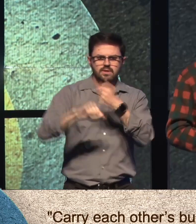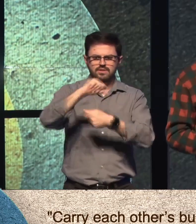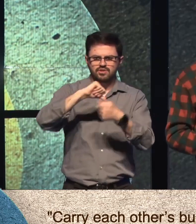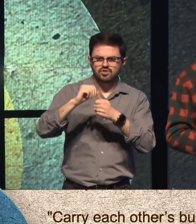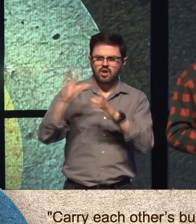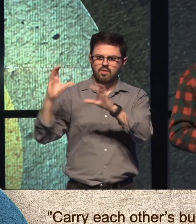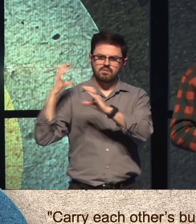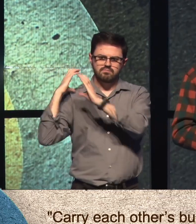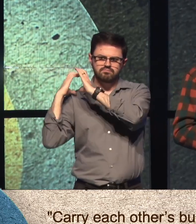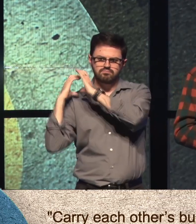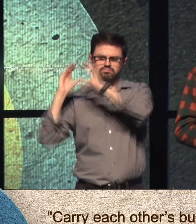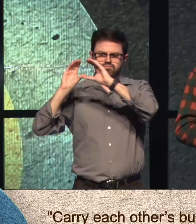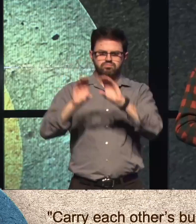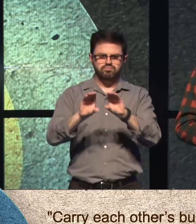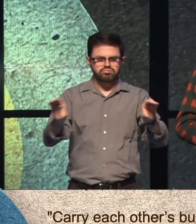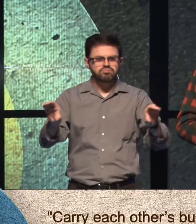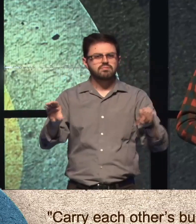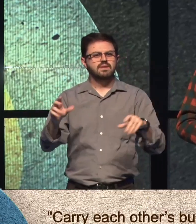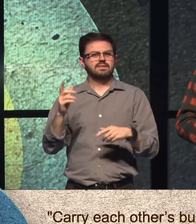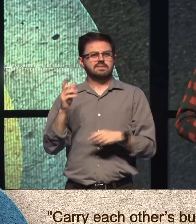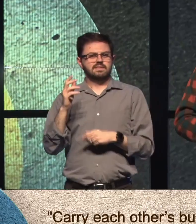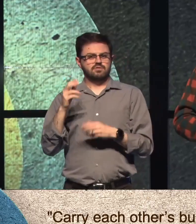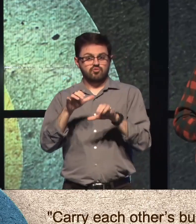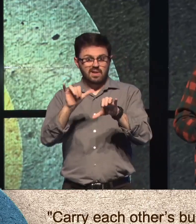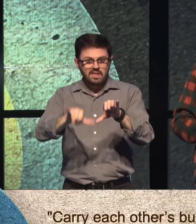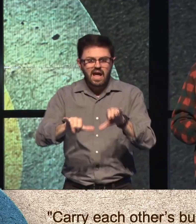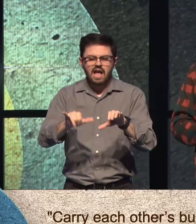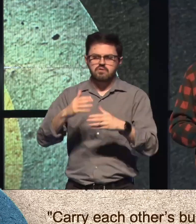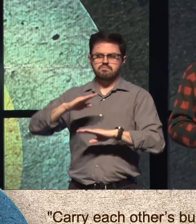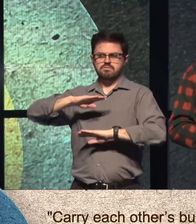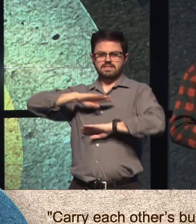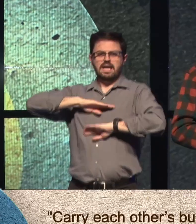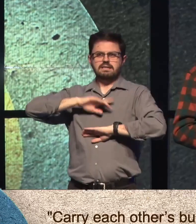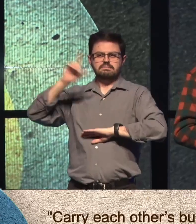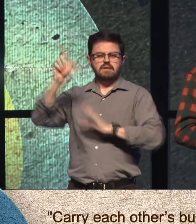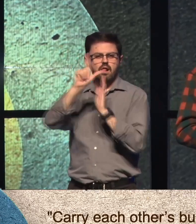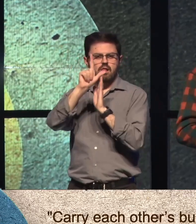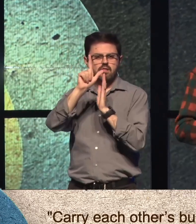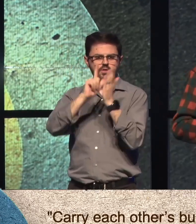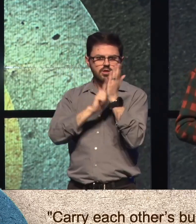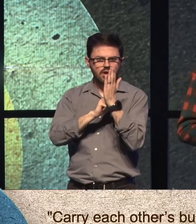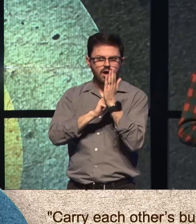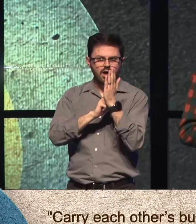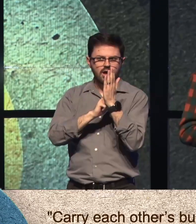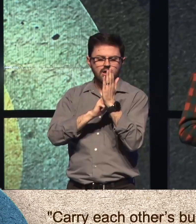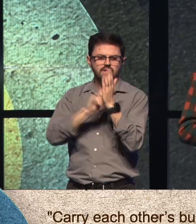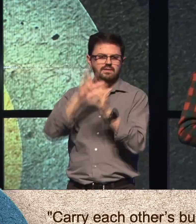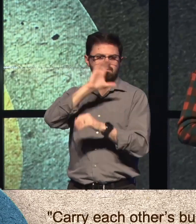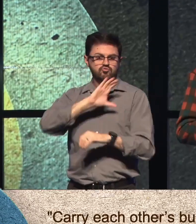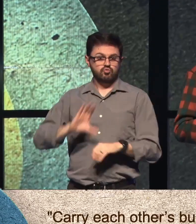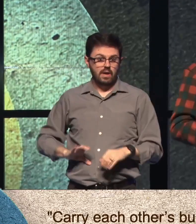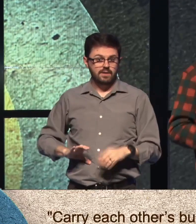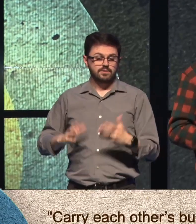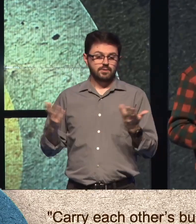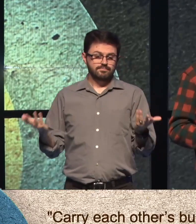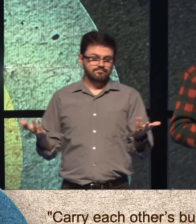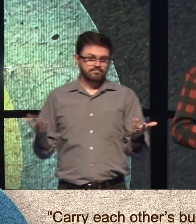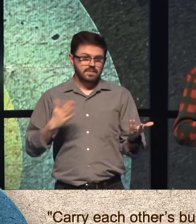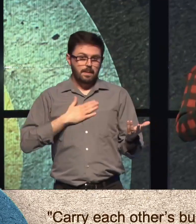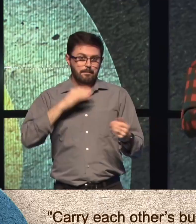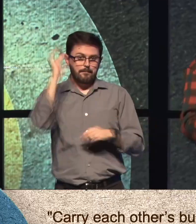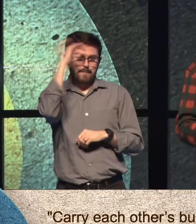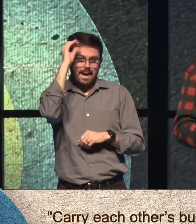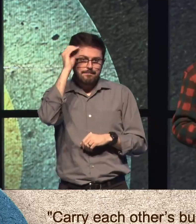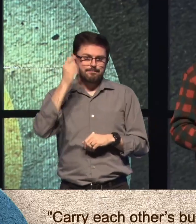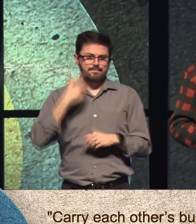of Christ. So living for Christ, I would say, means fulfilling